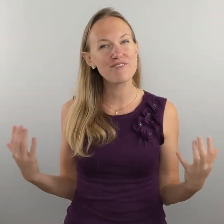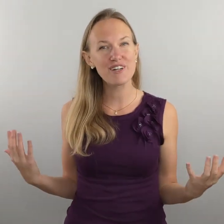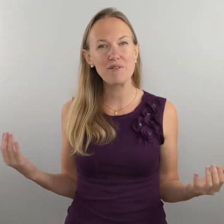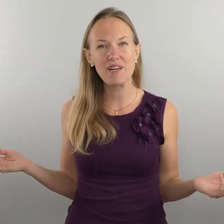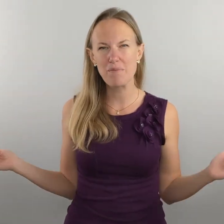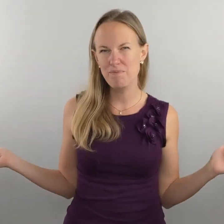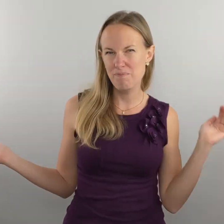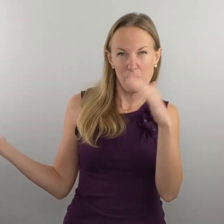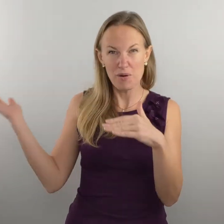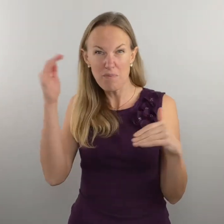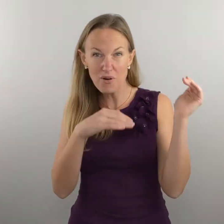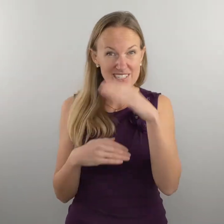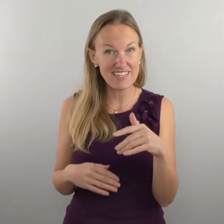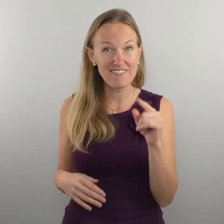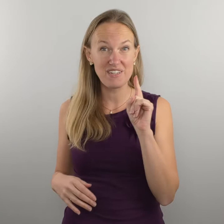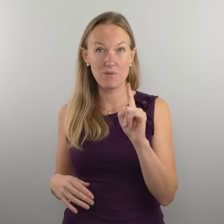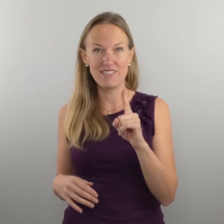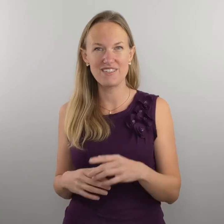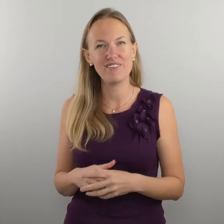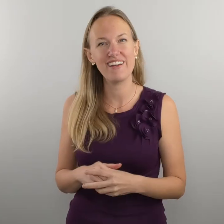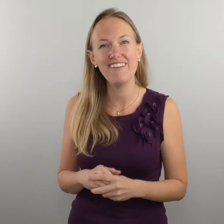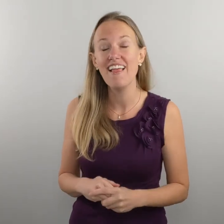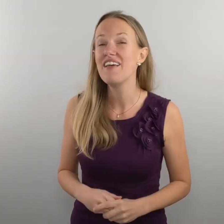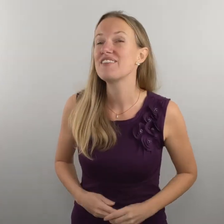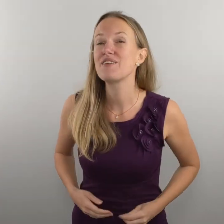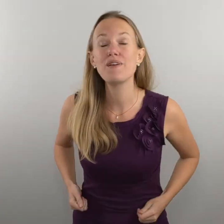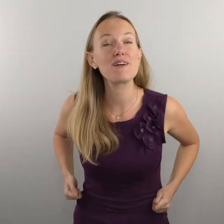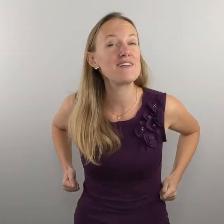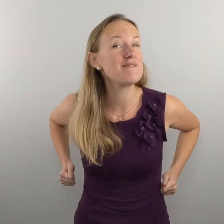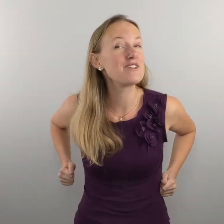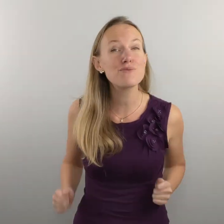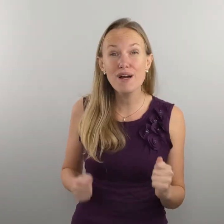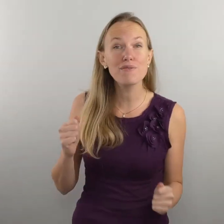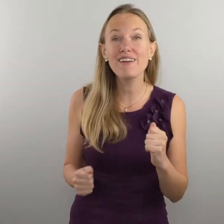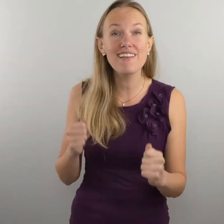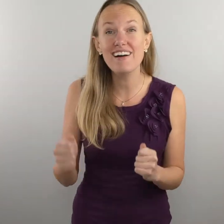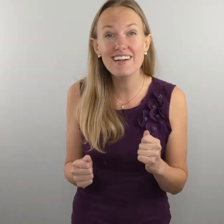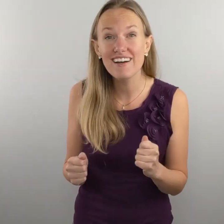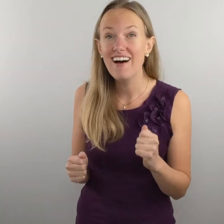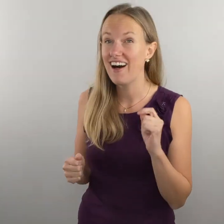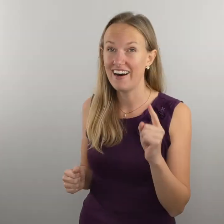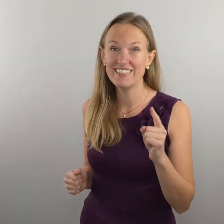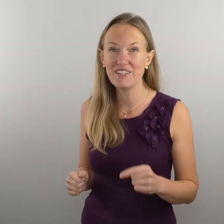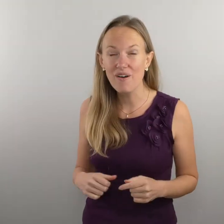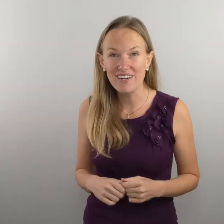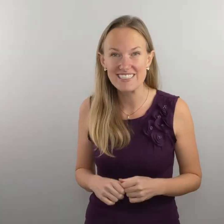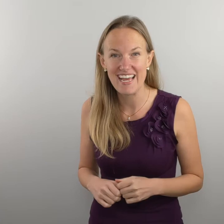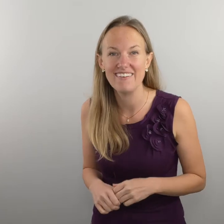prefer when I put more stuff into one tutorial. So we are gonna truck right along onto the chorus now,